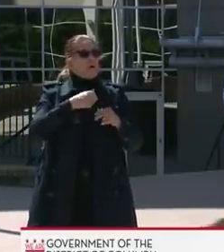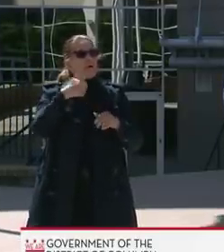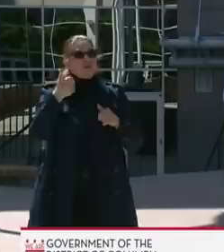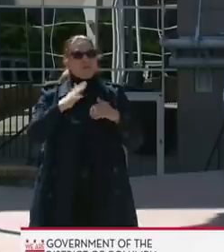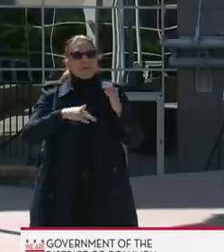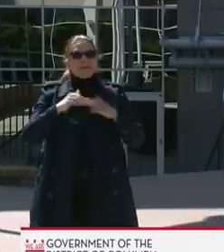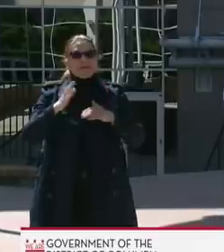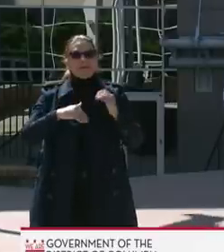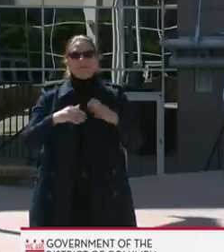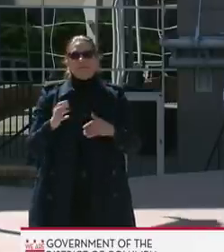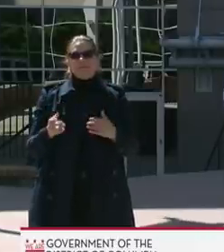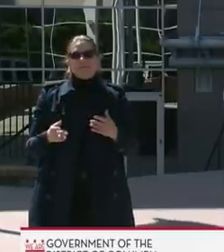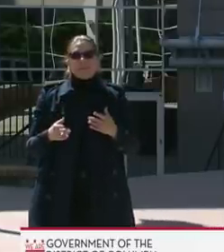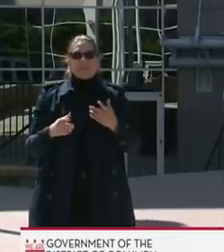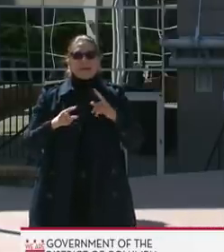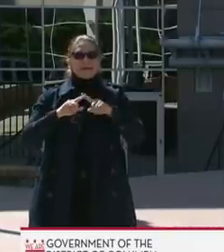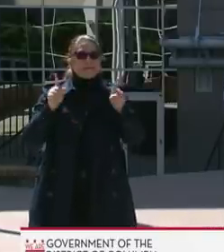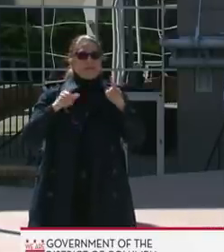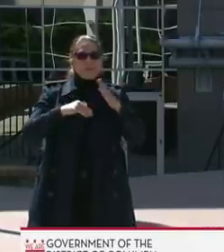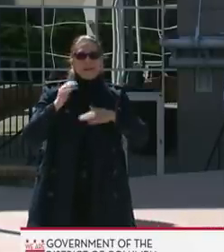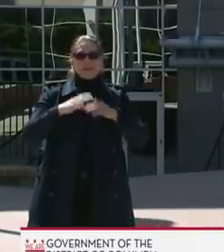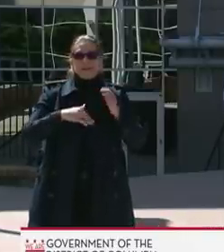place in the city.